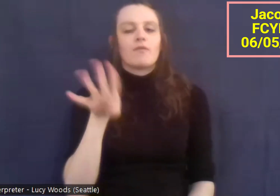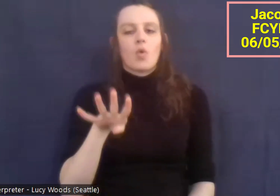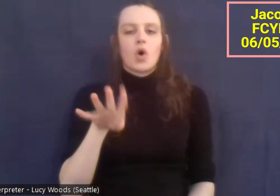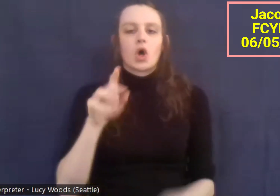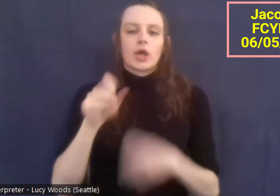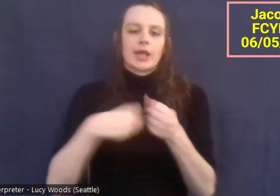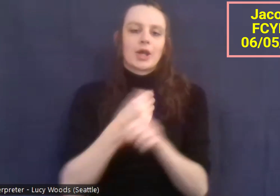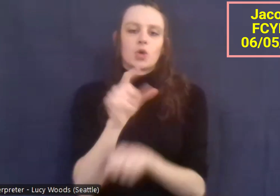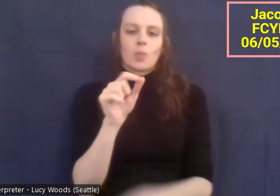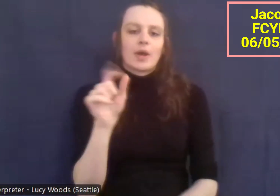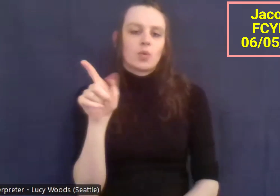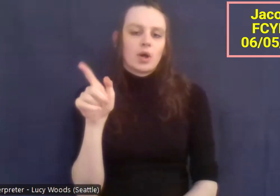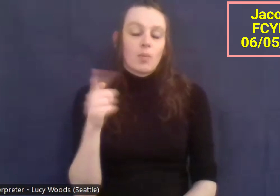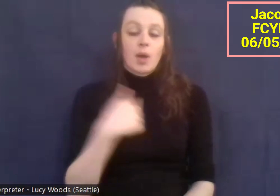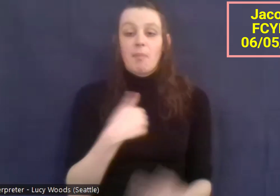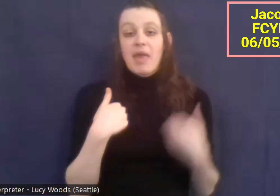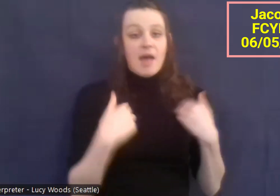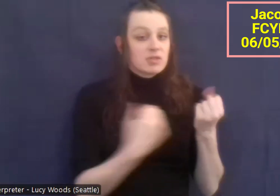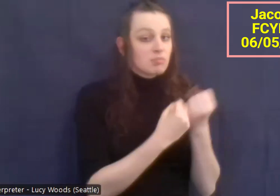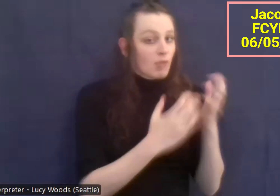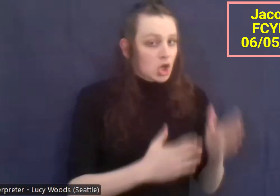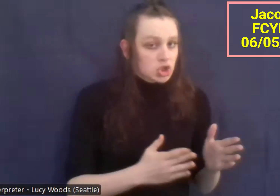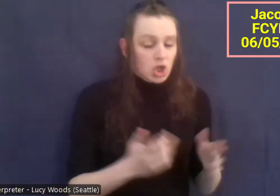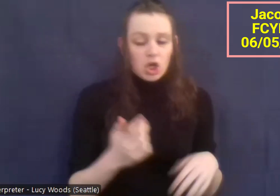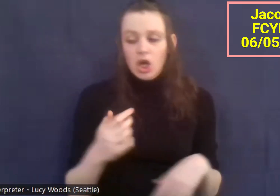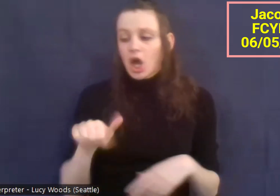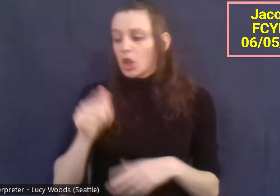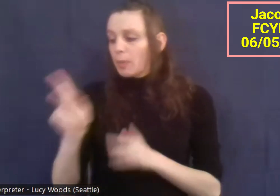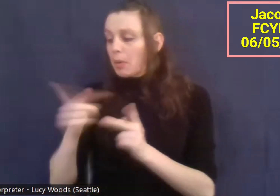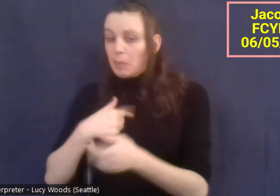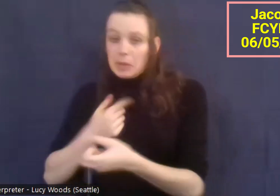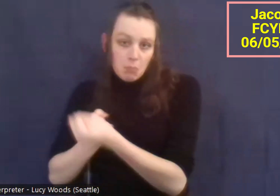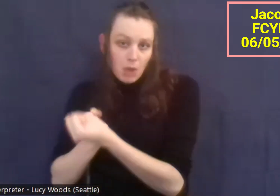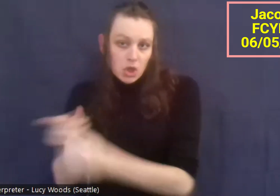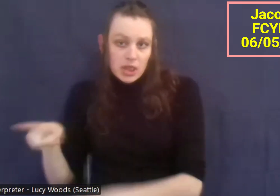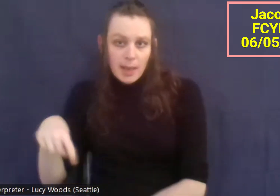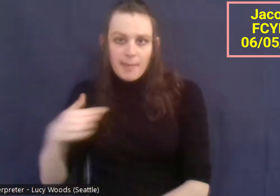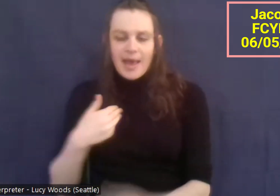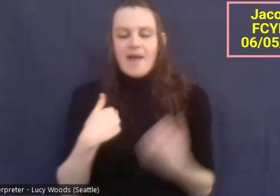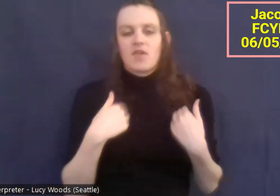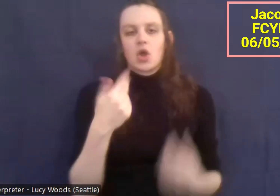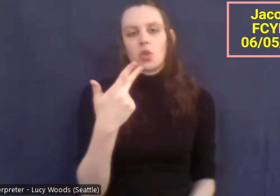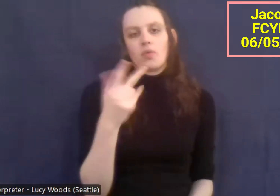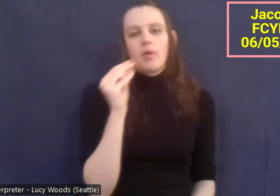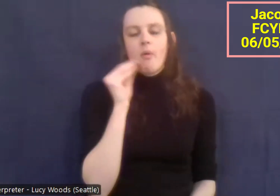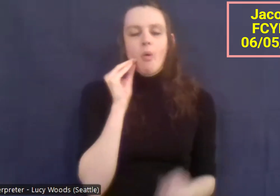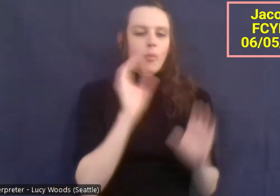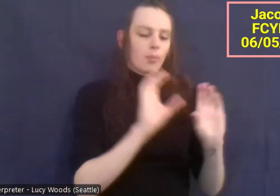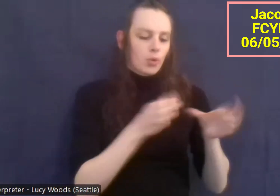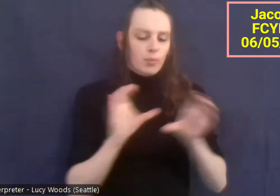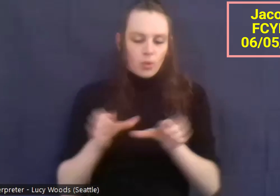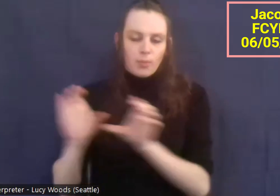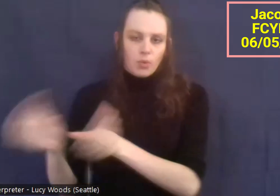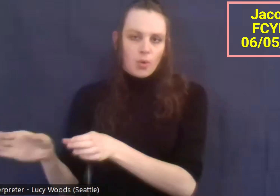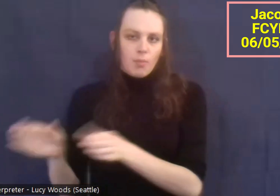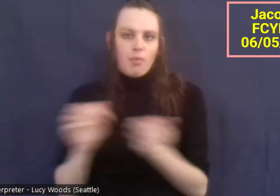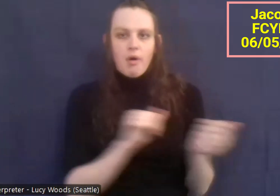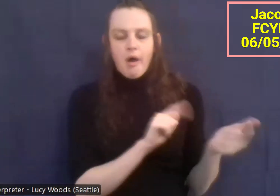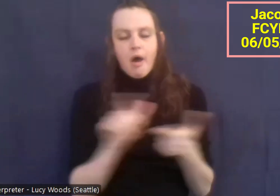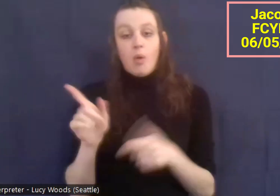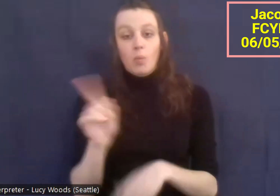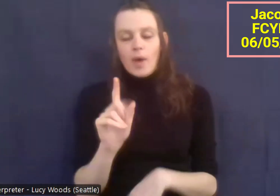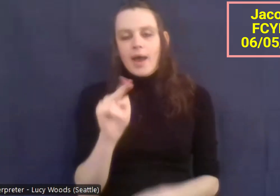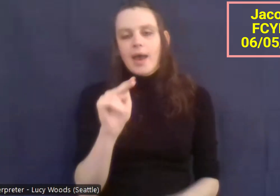have a sponsor and I do sponsor other men. I have three home groups, all of them in Naples, Florida